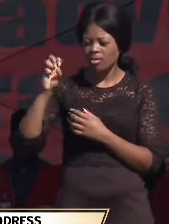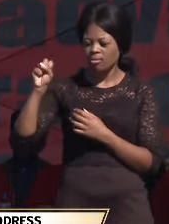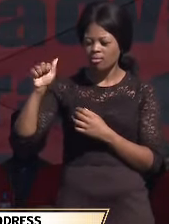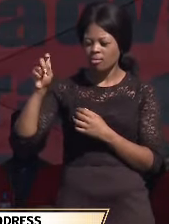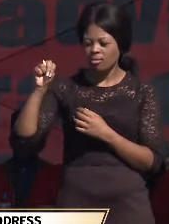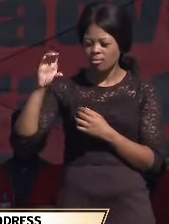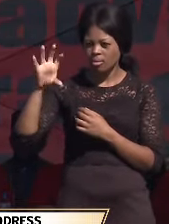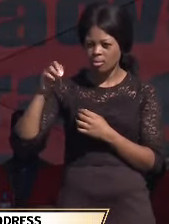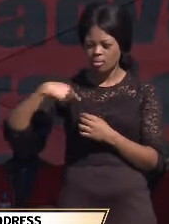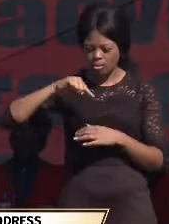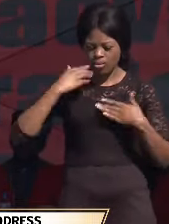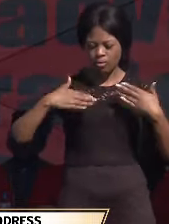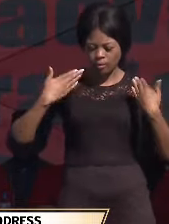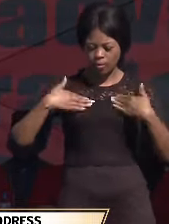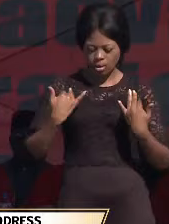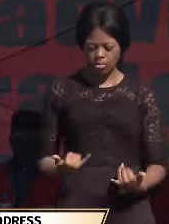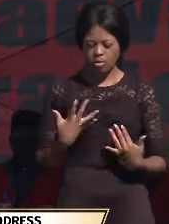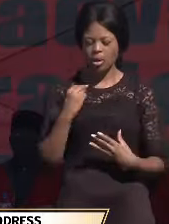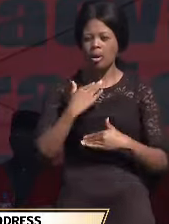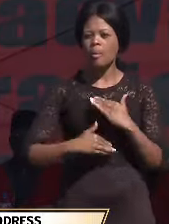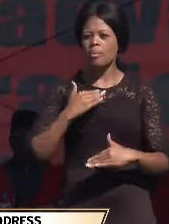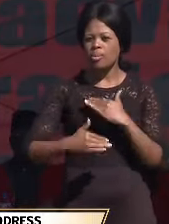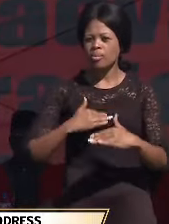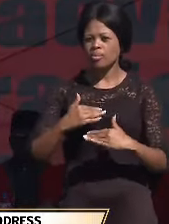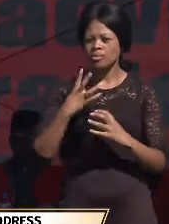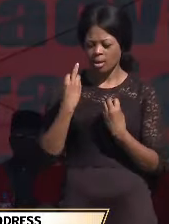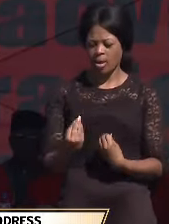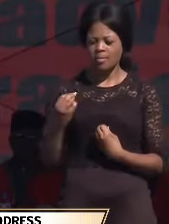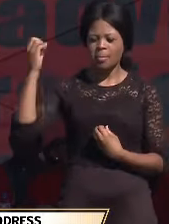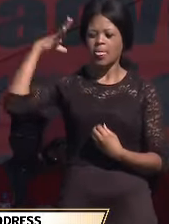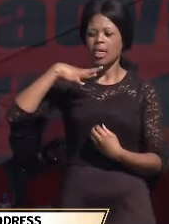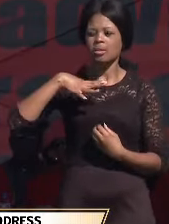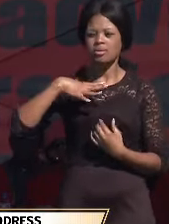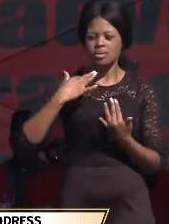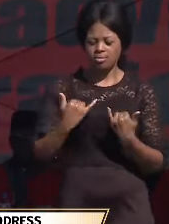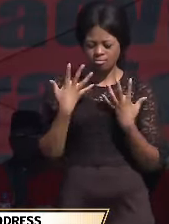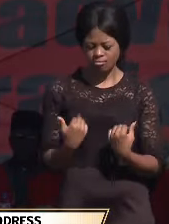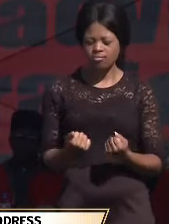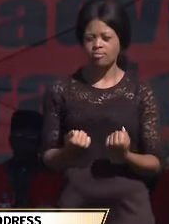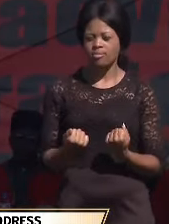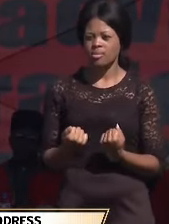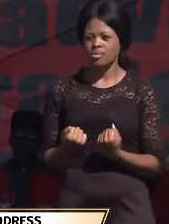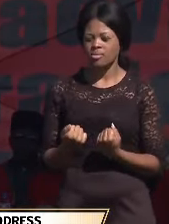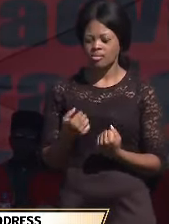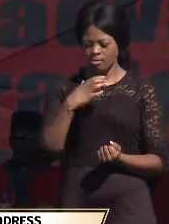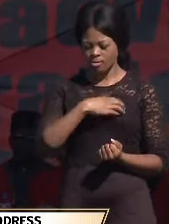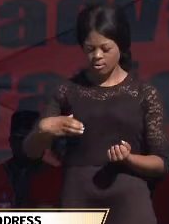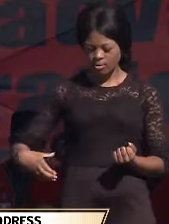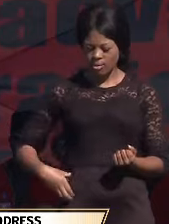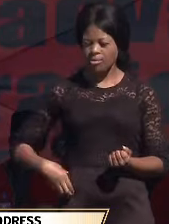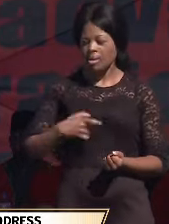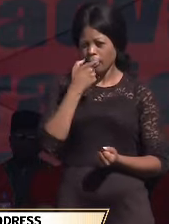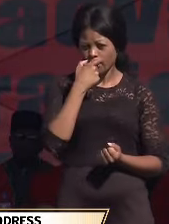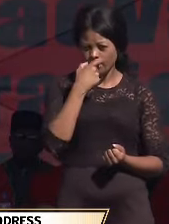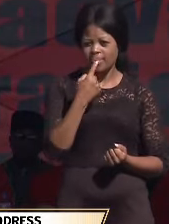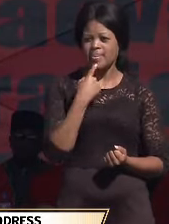today there is some progress. There is light at the end of the day. U-President